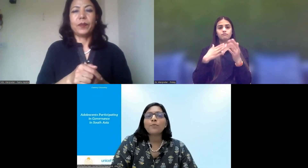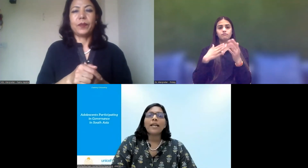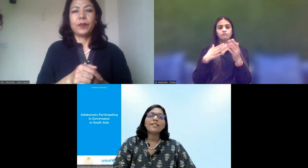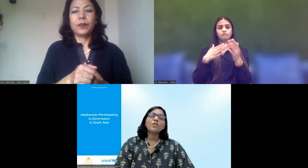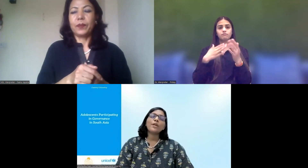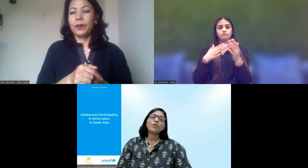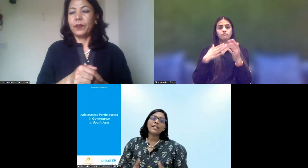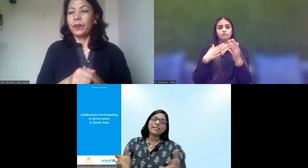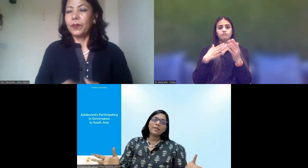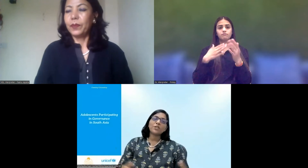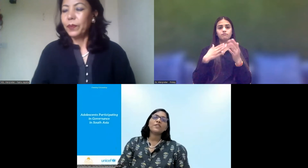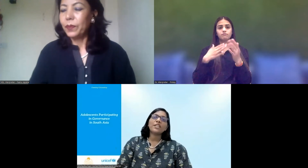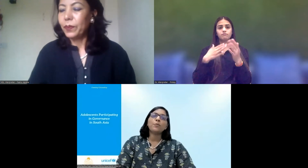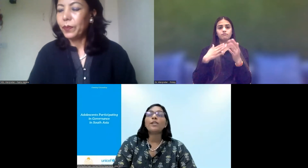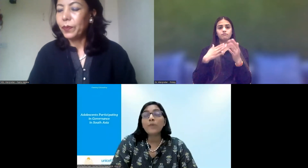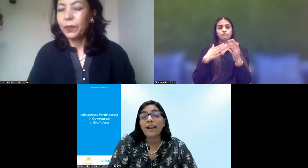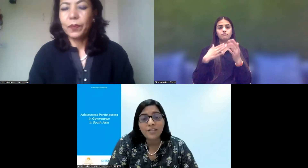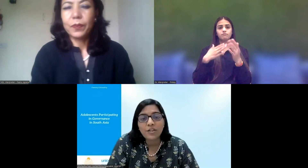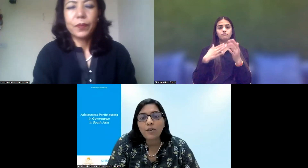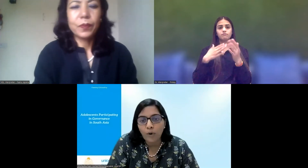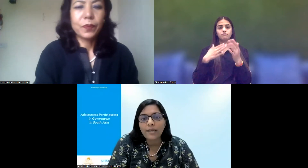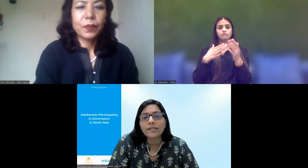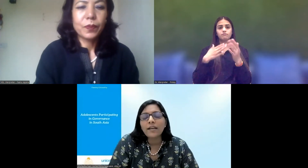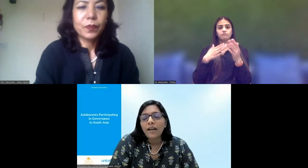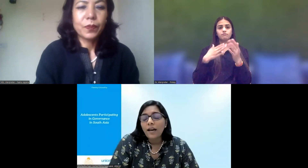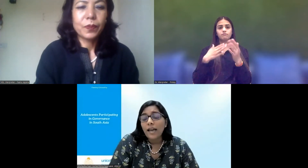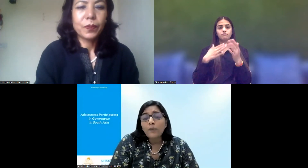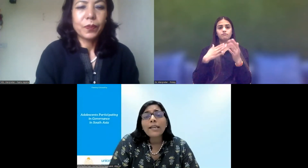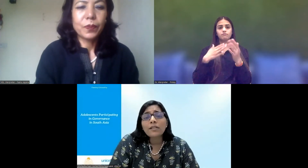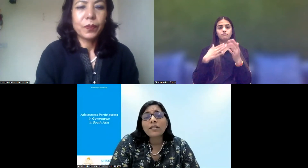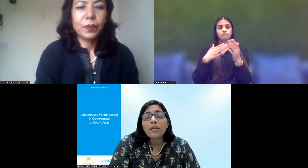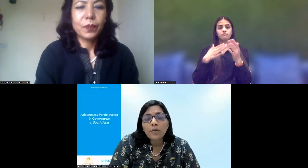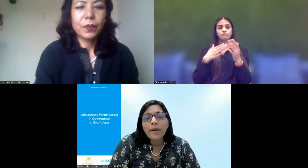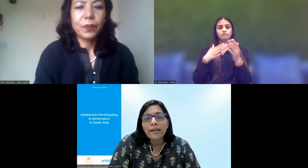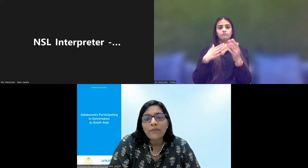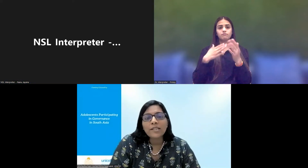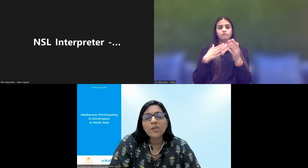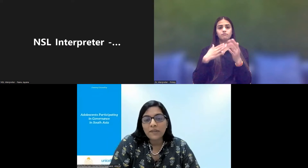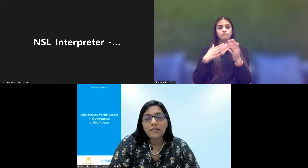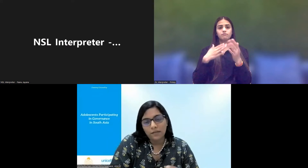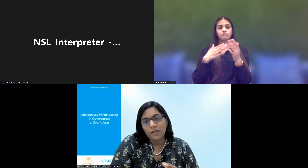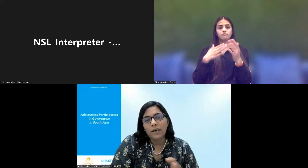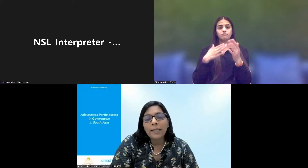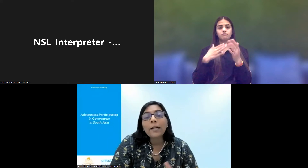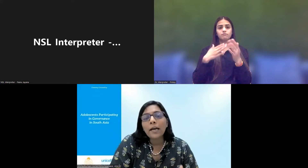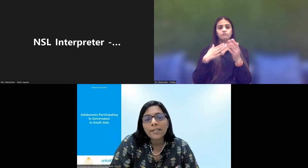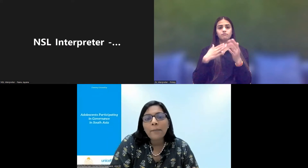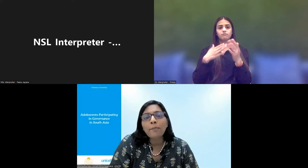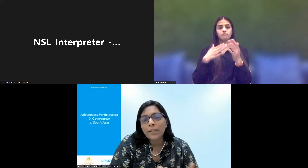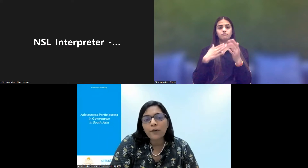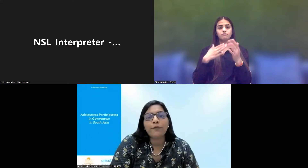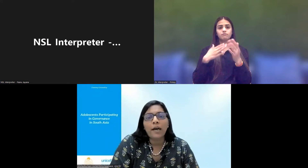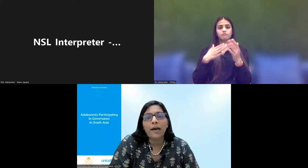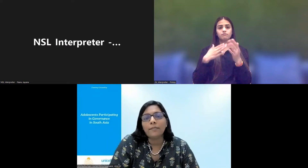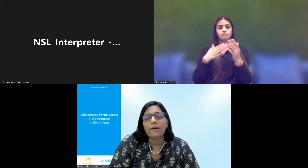knowledge manager to ensure dissemination of such models to a larger audience. I would like to conclude my reflections with some